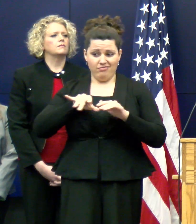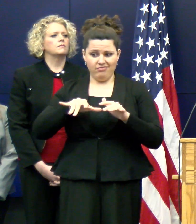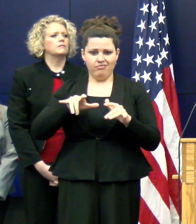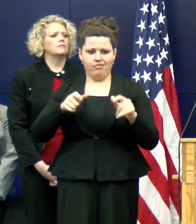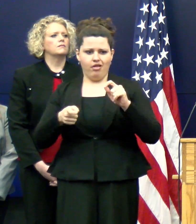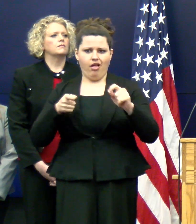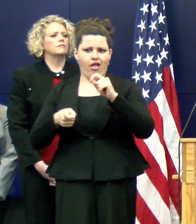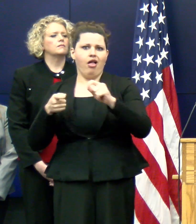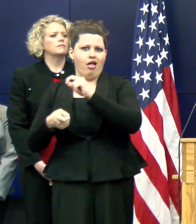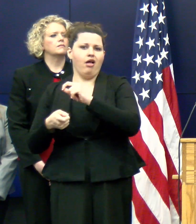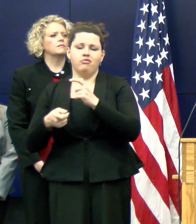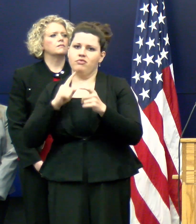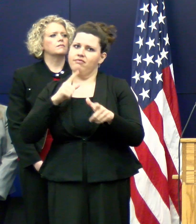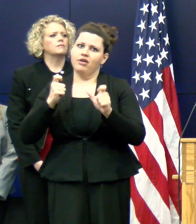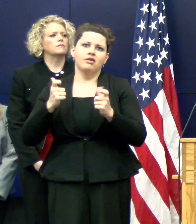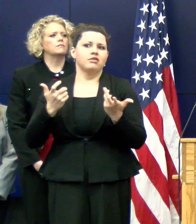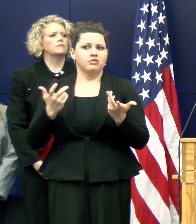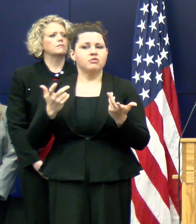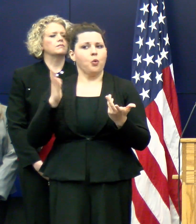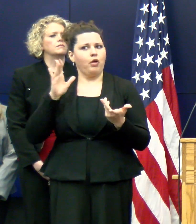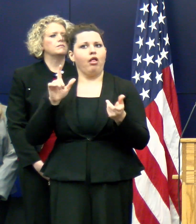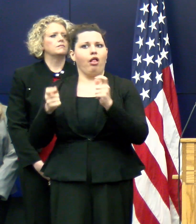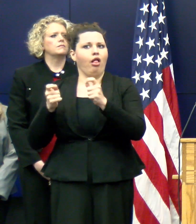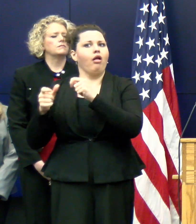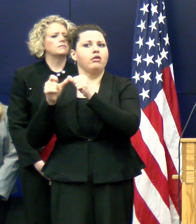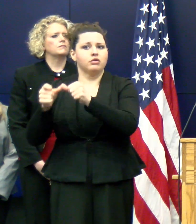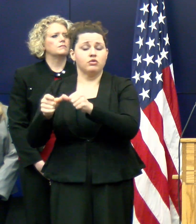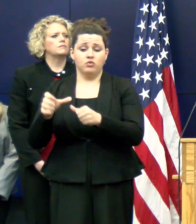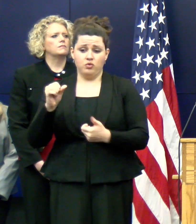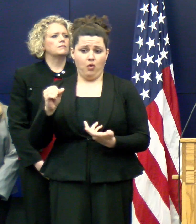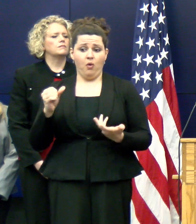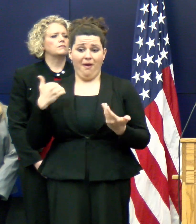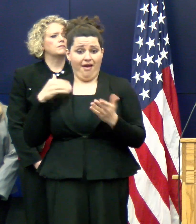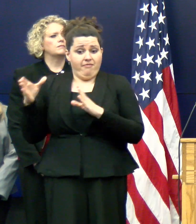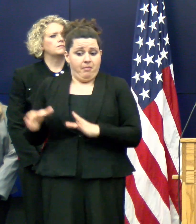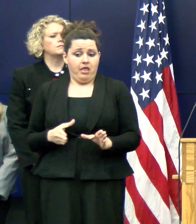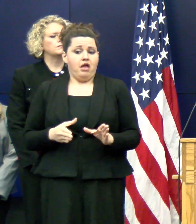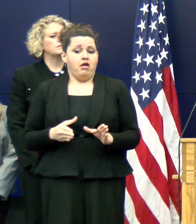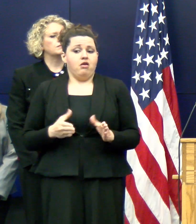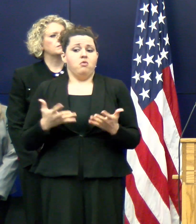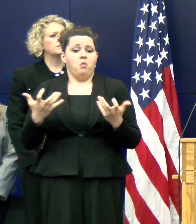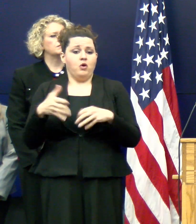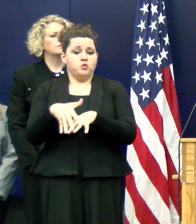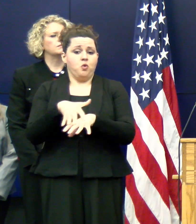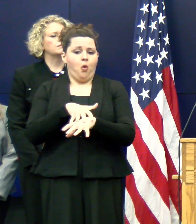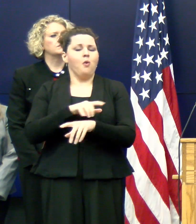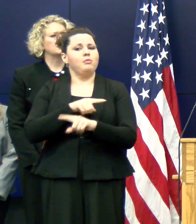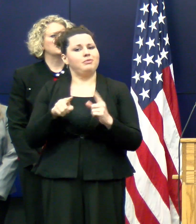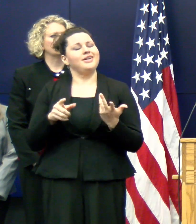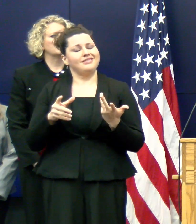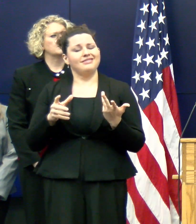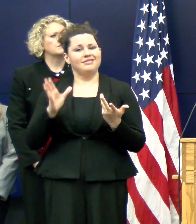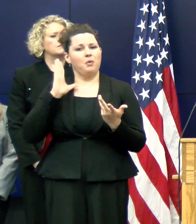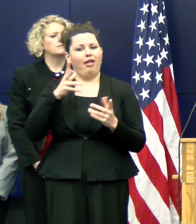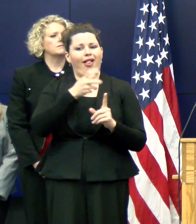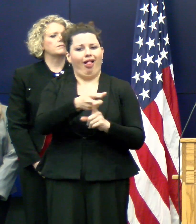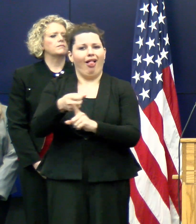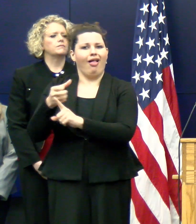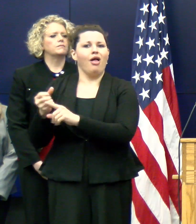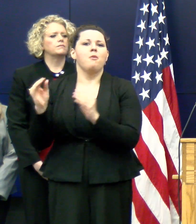continue to change. And even with strategies in place to slow the spread of this virus, it is likely that we will see more positive